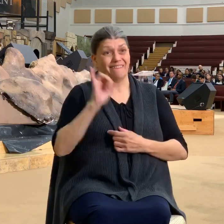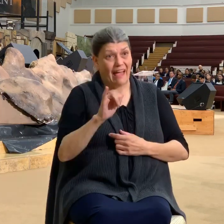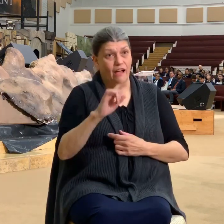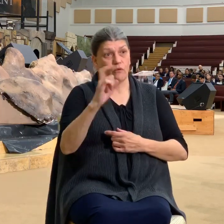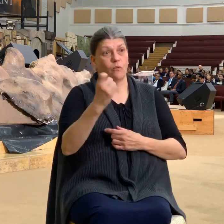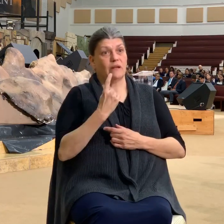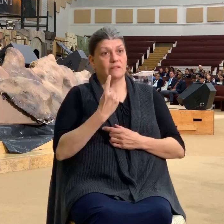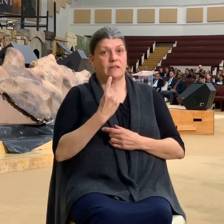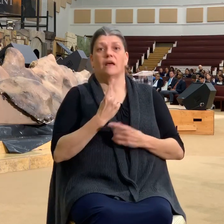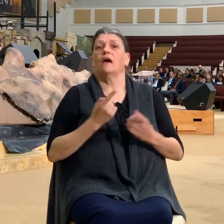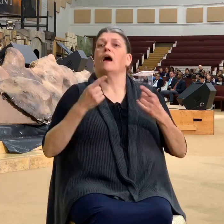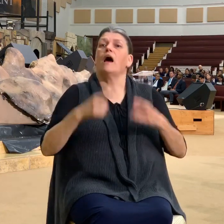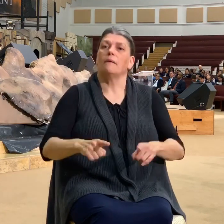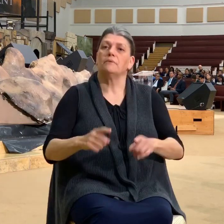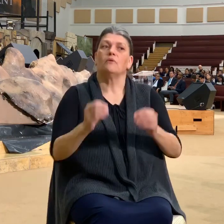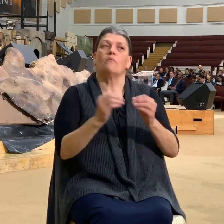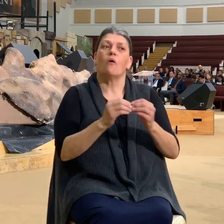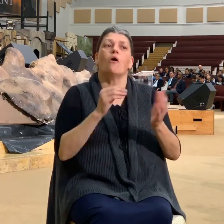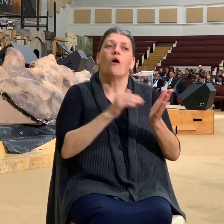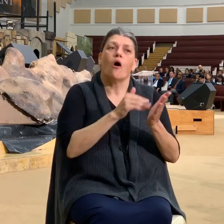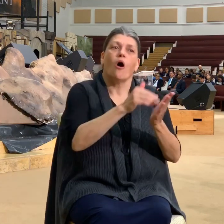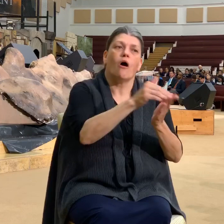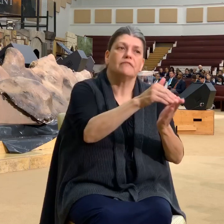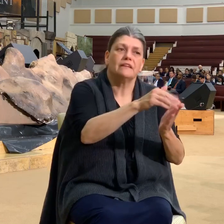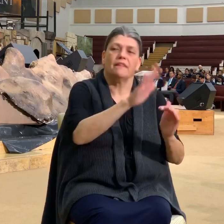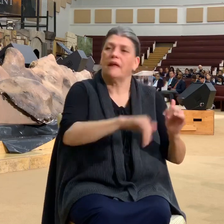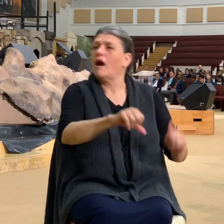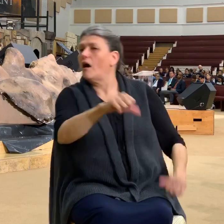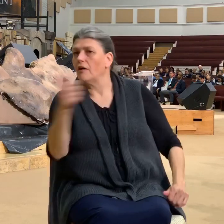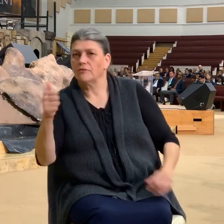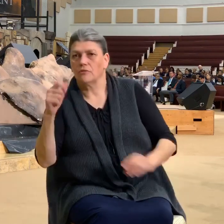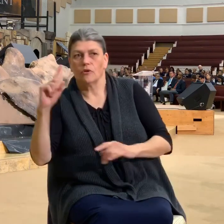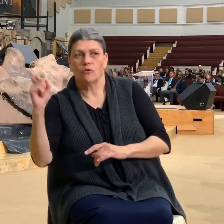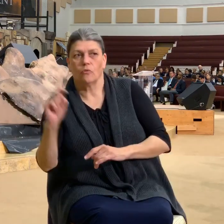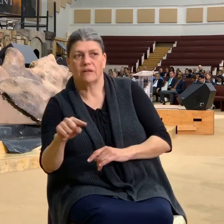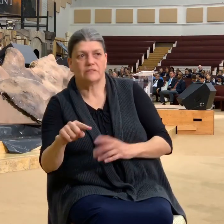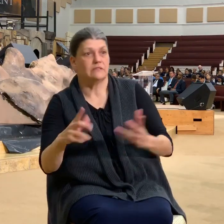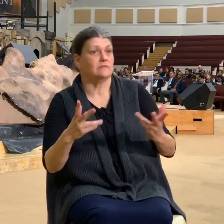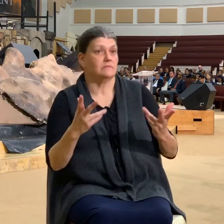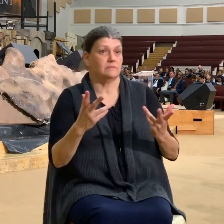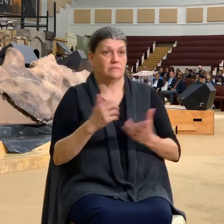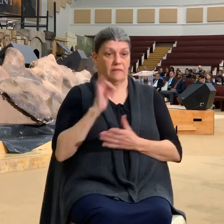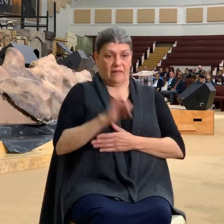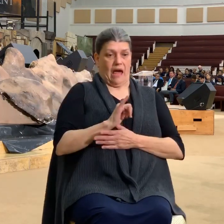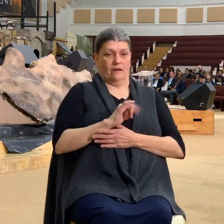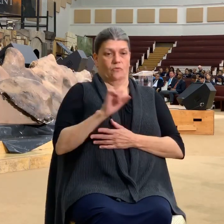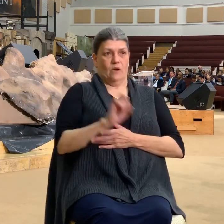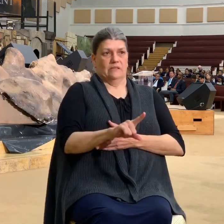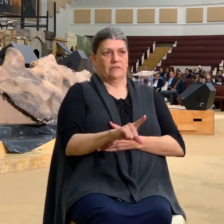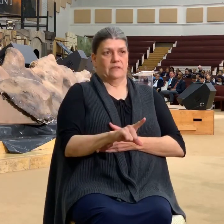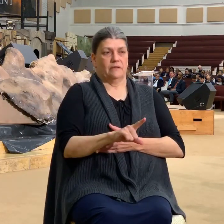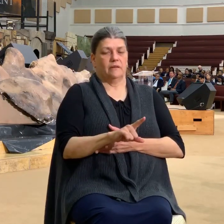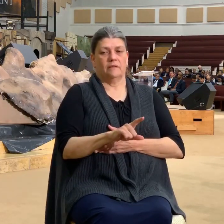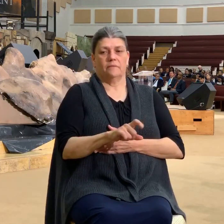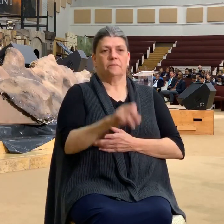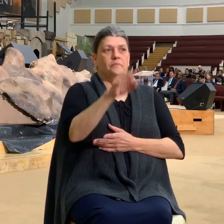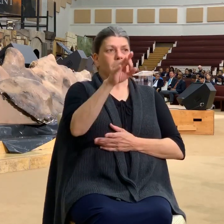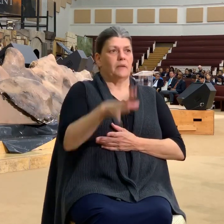that I can remember from the saints of the church, various young people or whatever, is, Brother